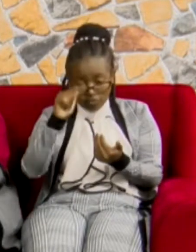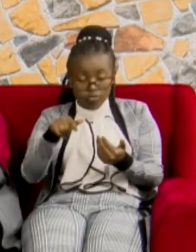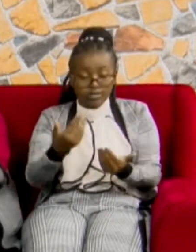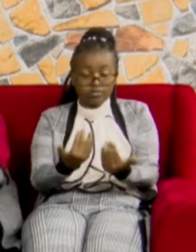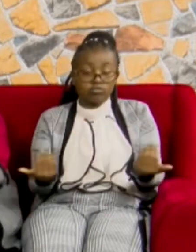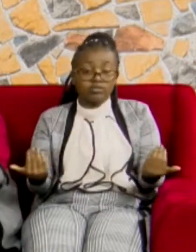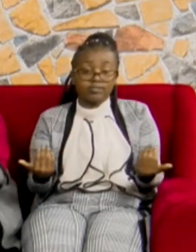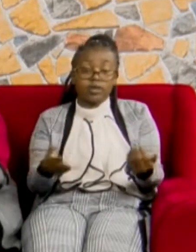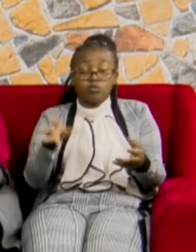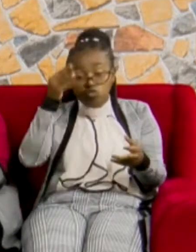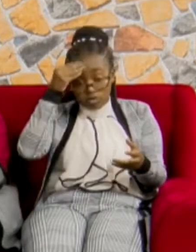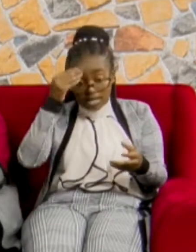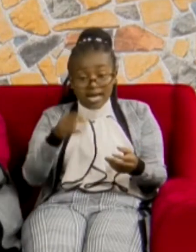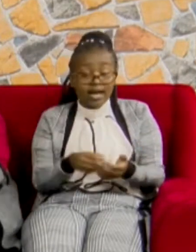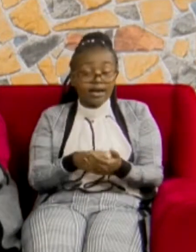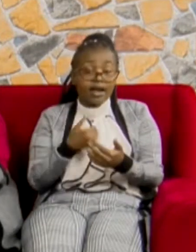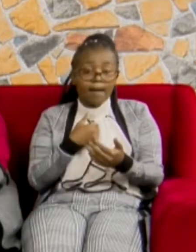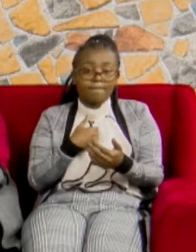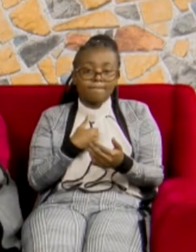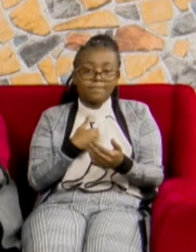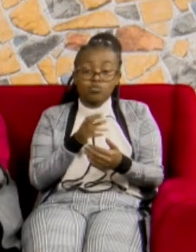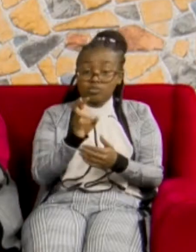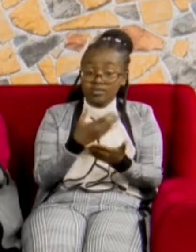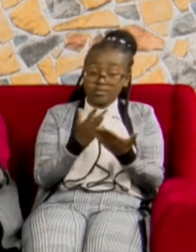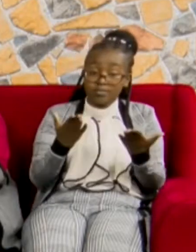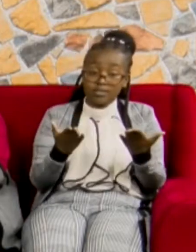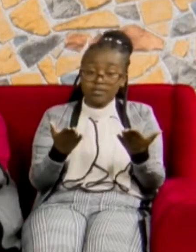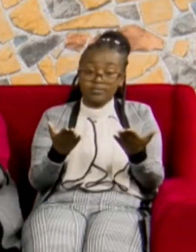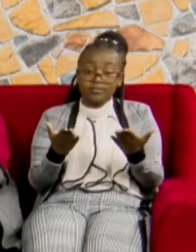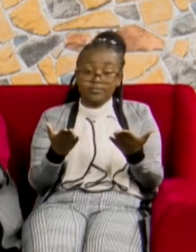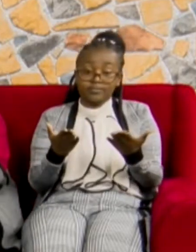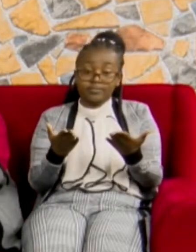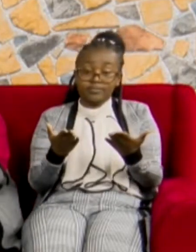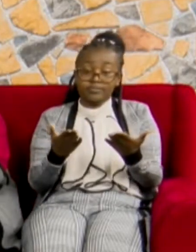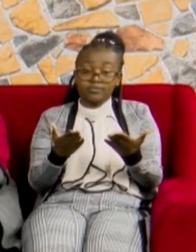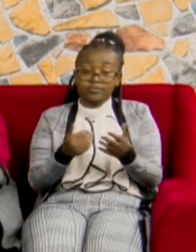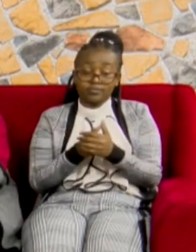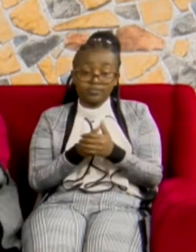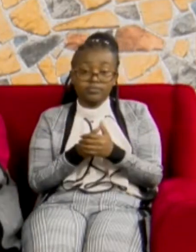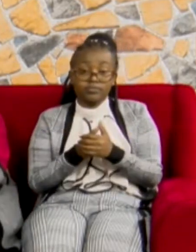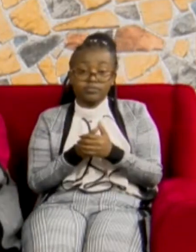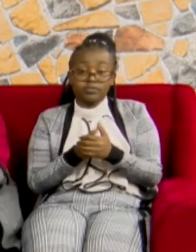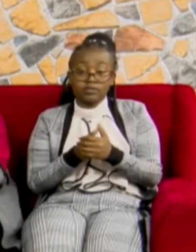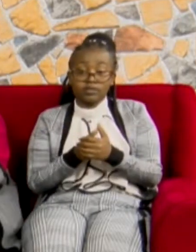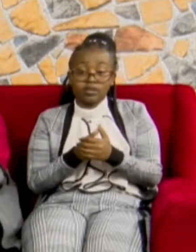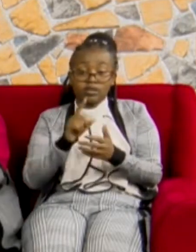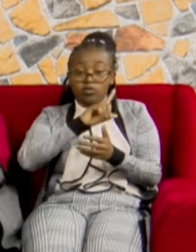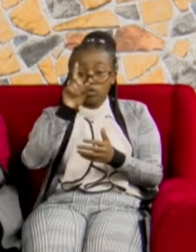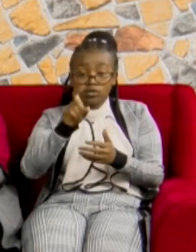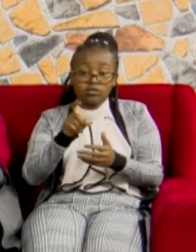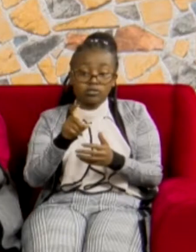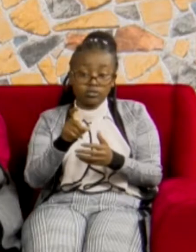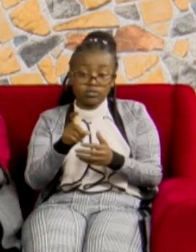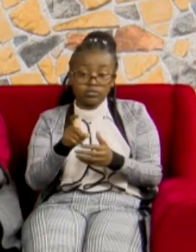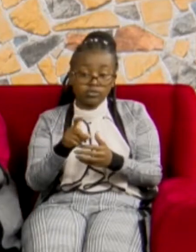to be able to learn and at least take caution when we see something is just not quite it. Right. Now the one question that